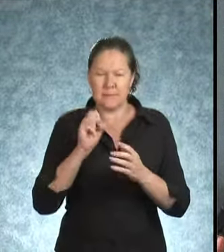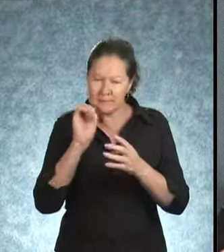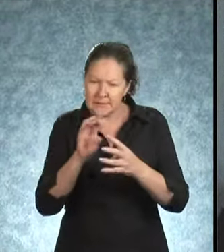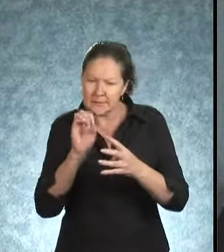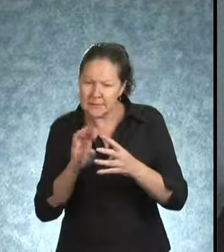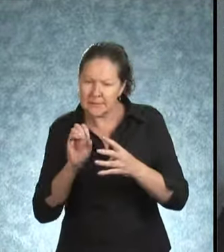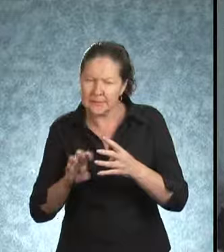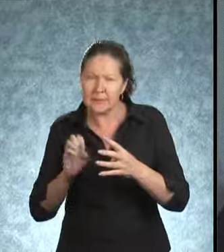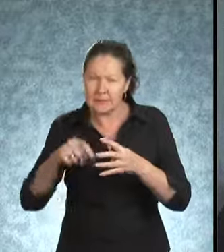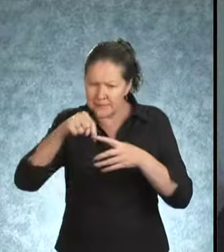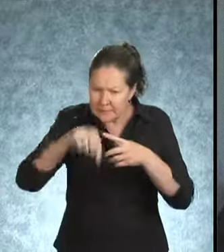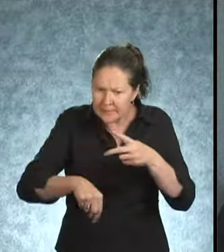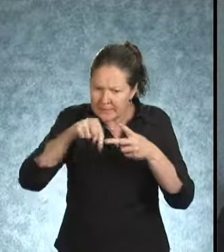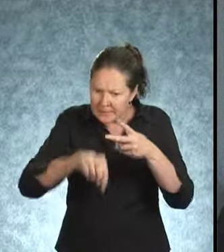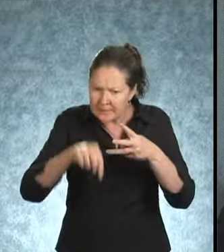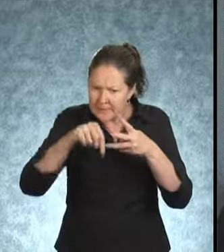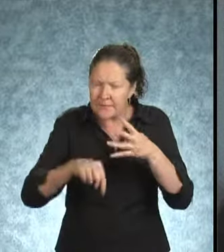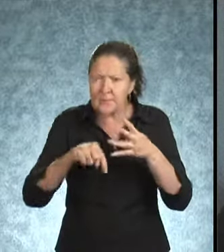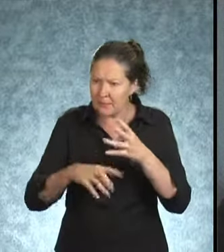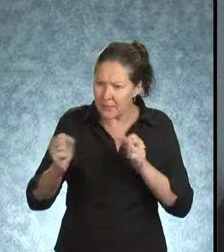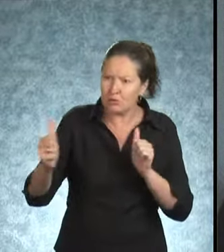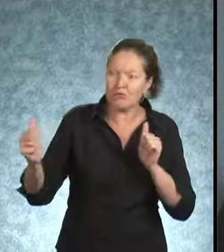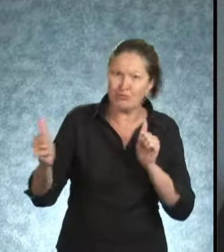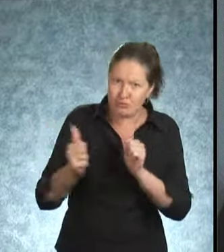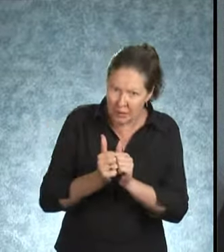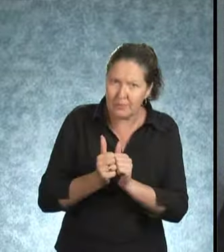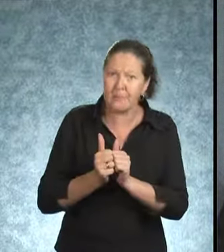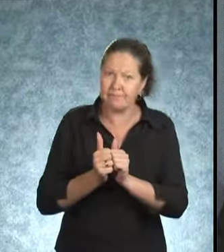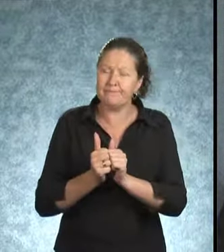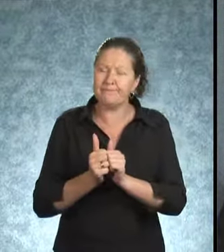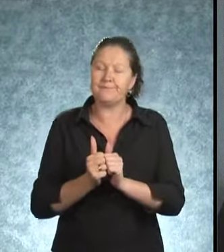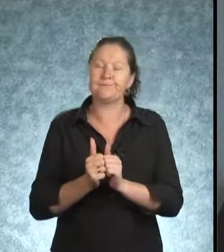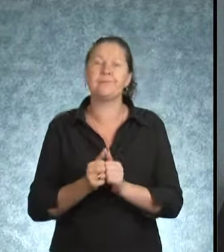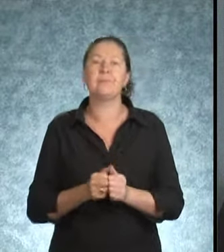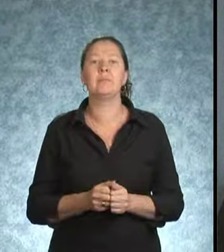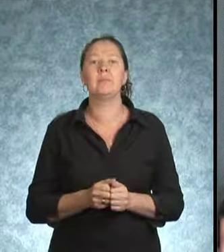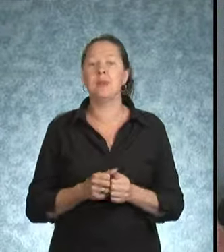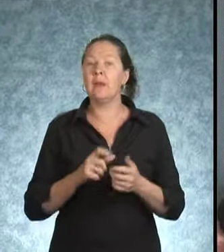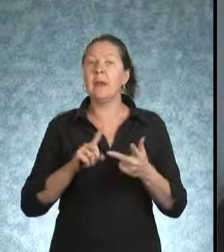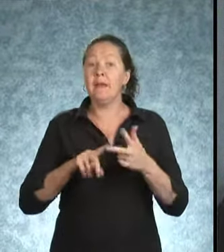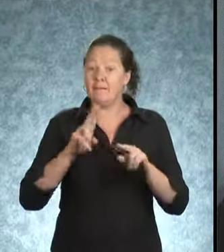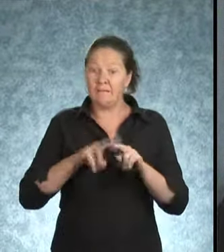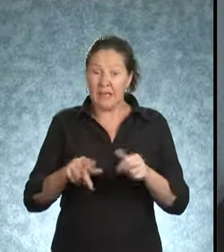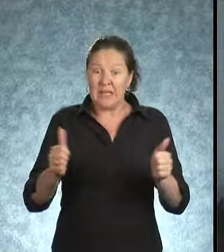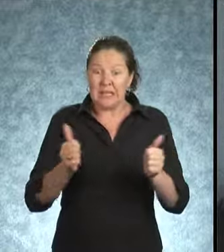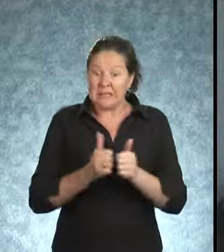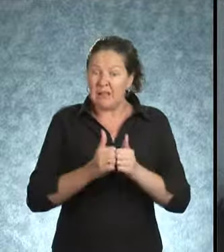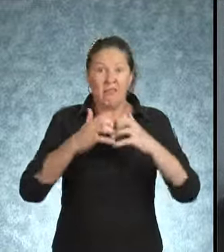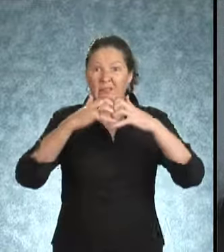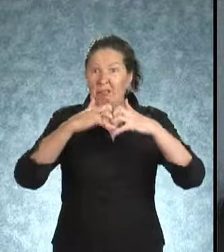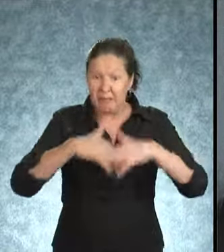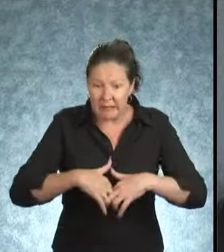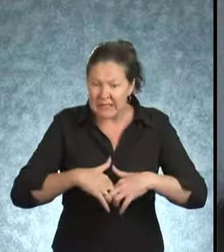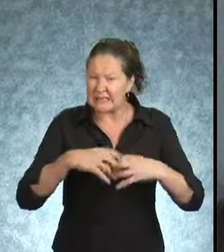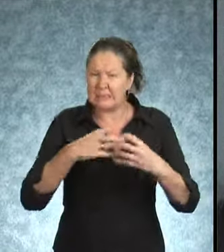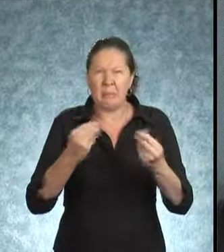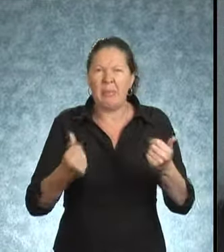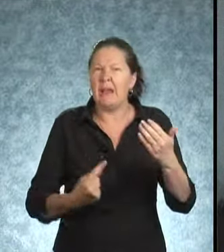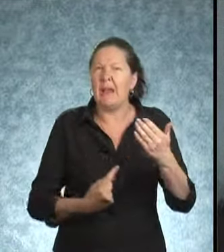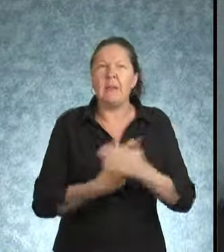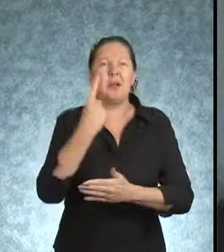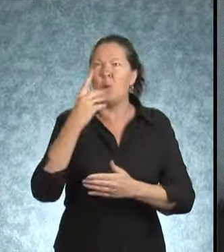details that need to be agreed on as part of the agreement. If the agreement doesn't work, if something